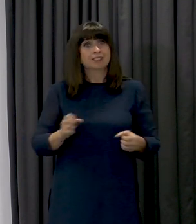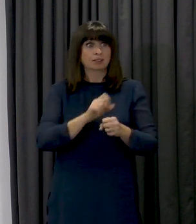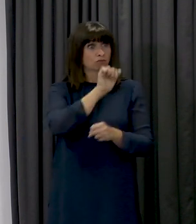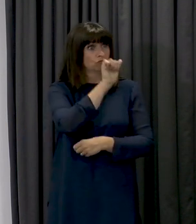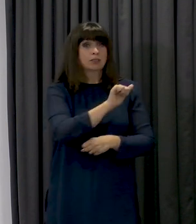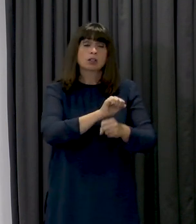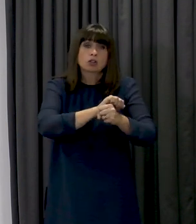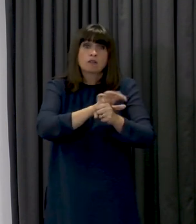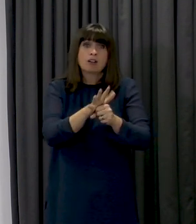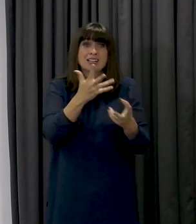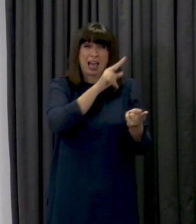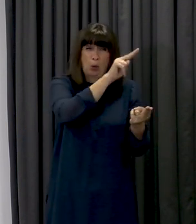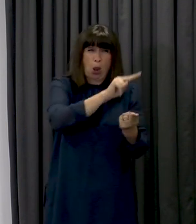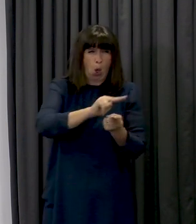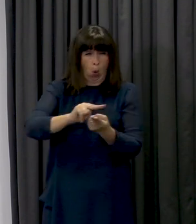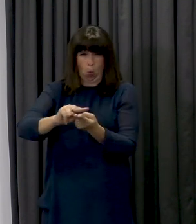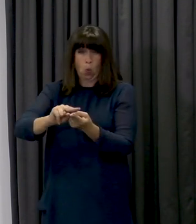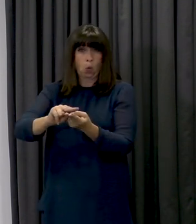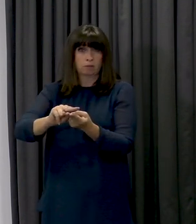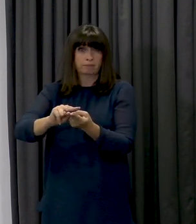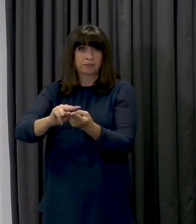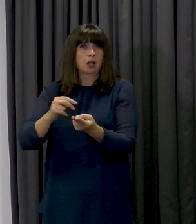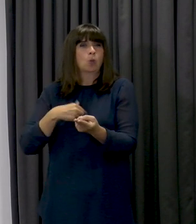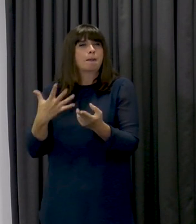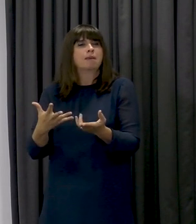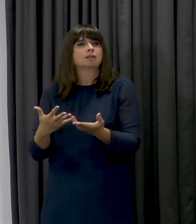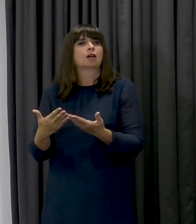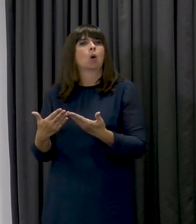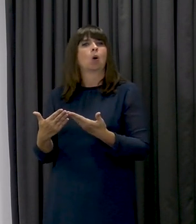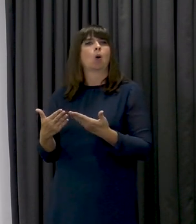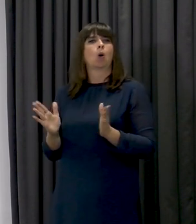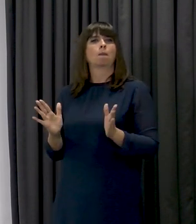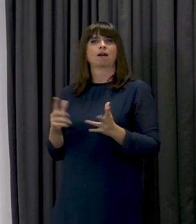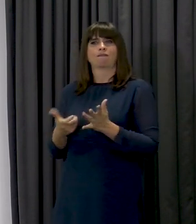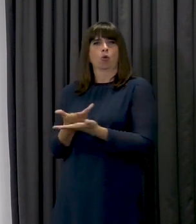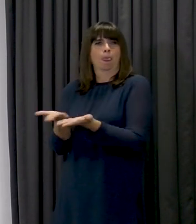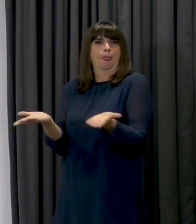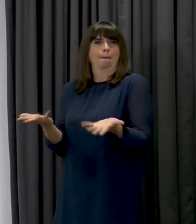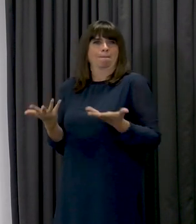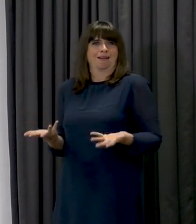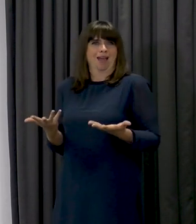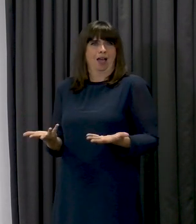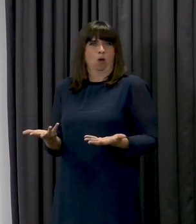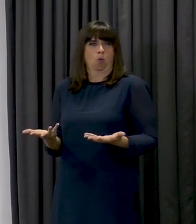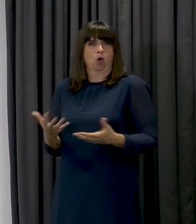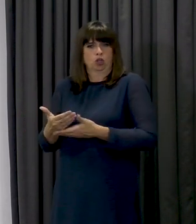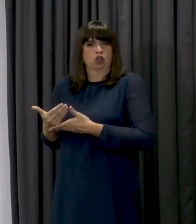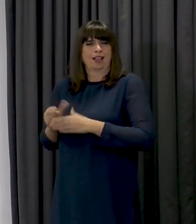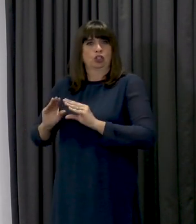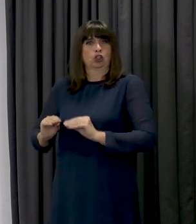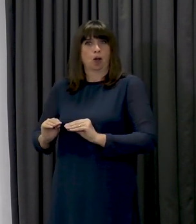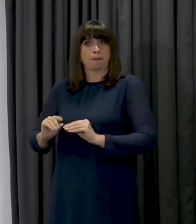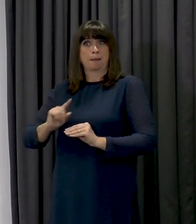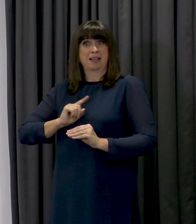Wales is at its lowest ebb. If we don't allow people to do those things now, and if we face, as Mark Hutchins said to me, a